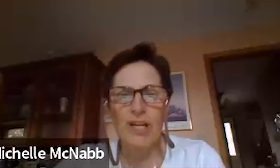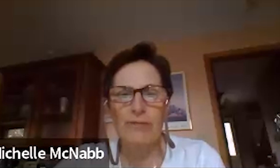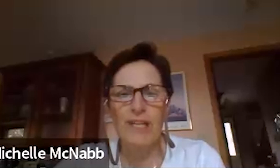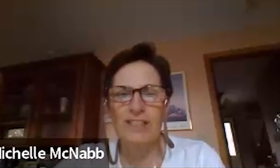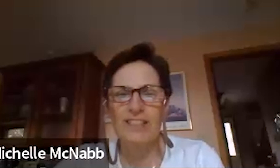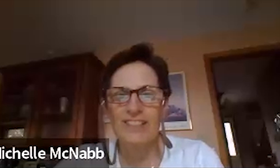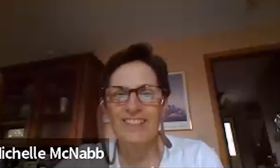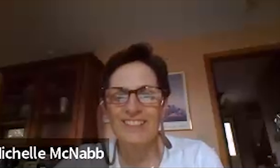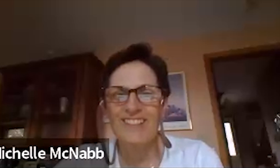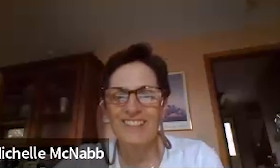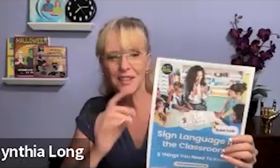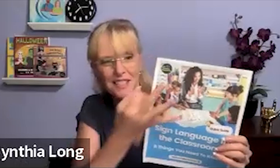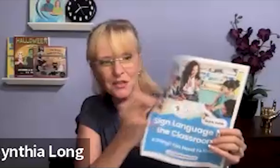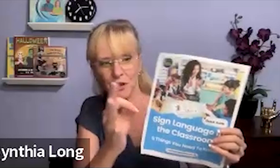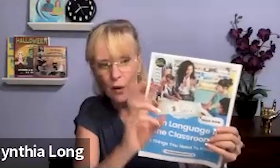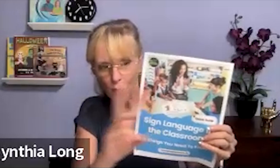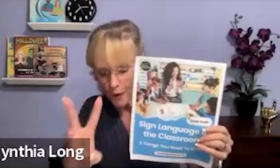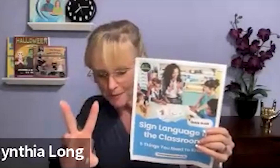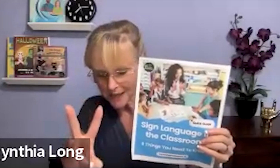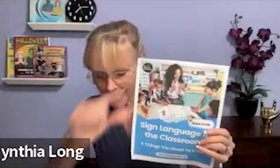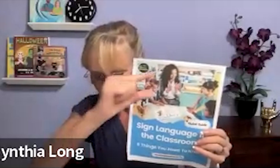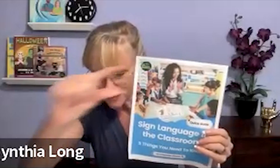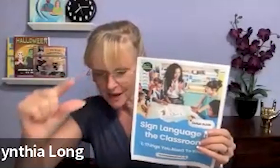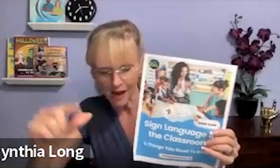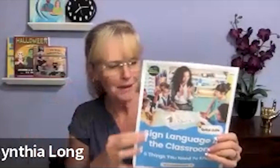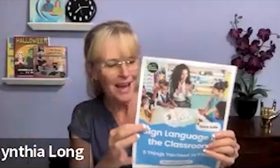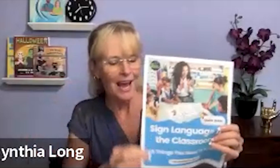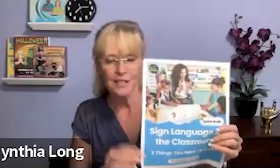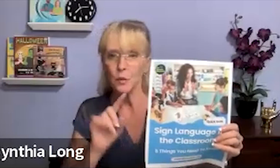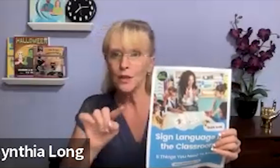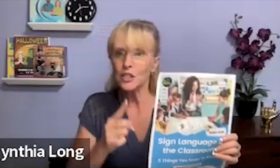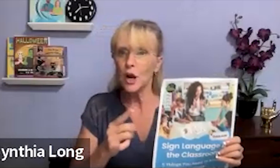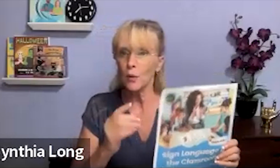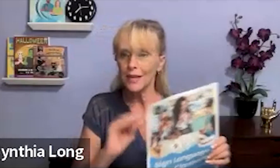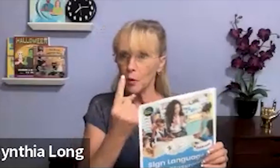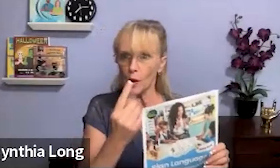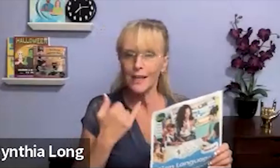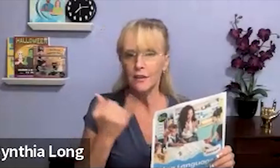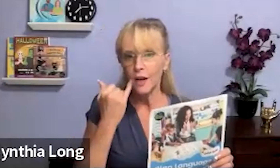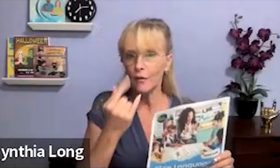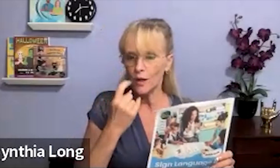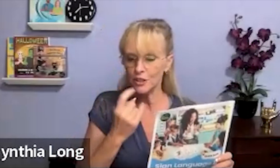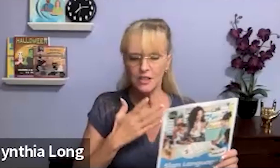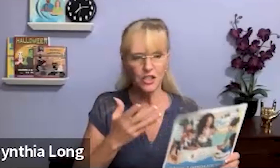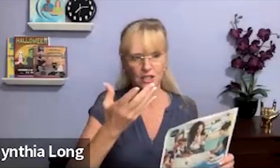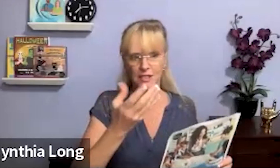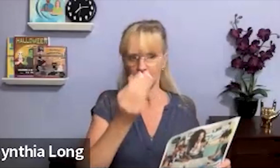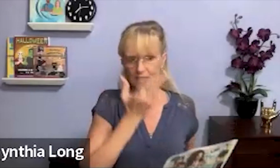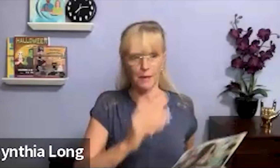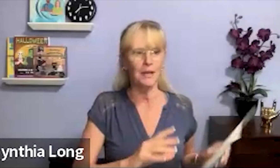off. Yes. Okay, so this is free on the website at the top. And so we're going to start with number 1. And if you have questions, just let me